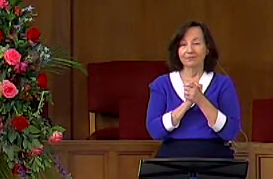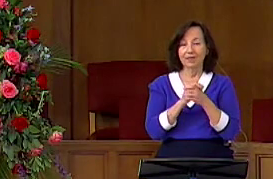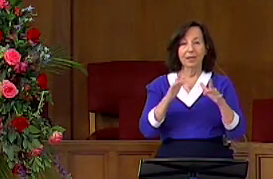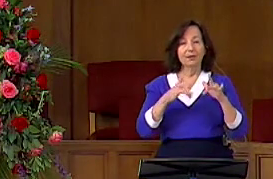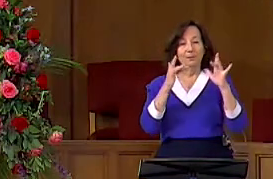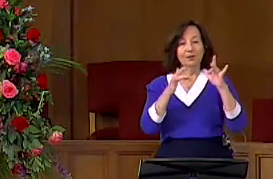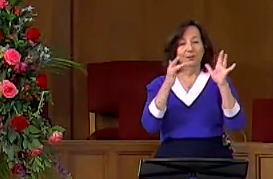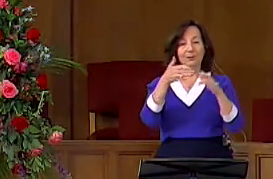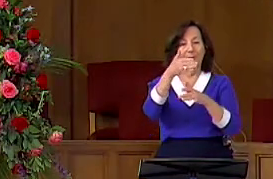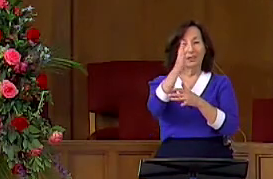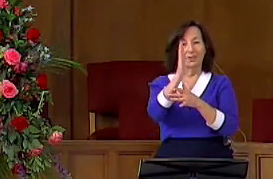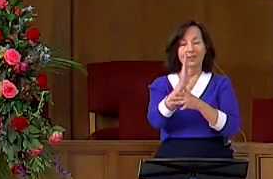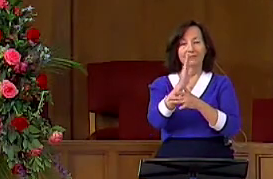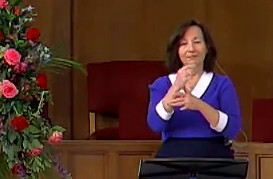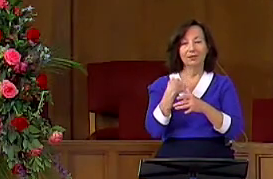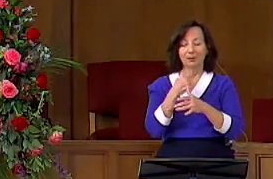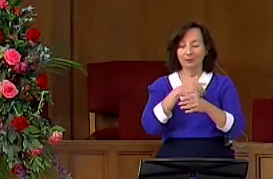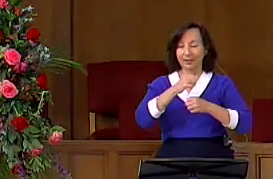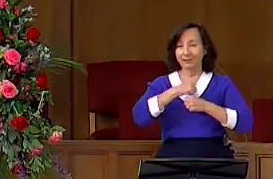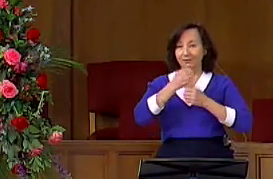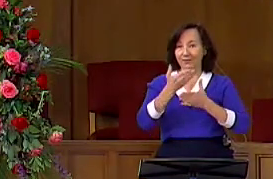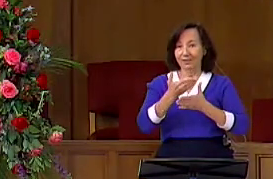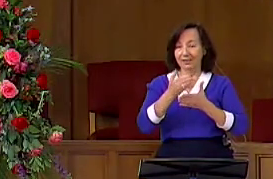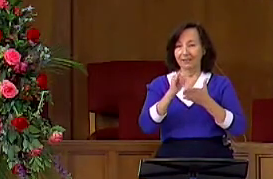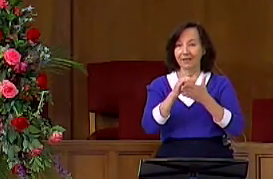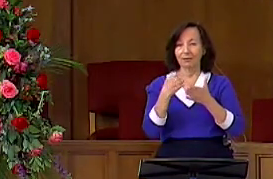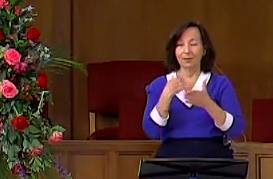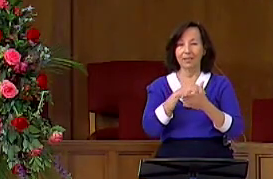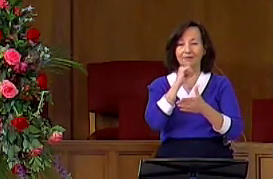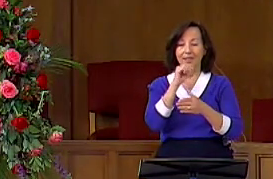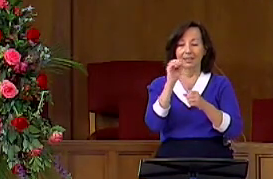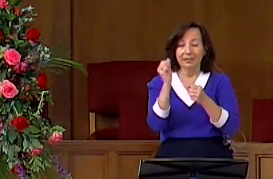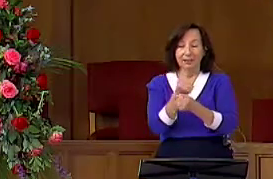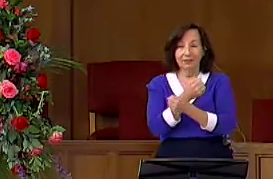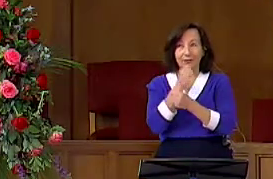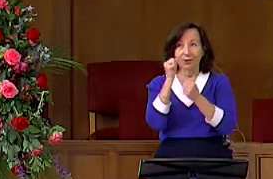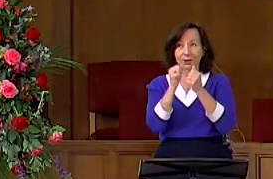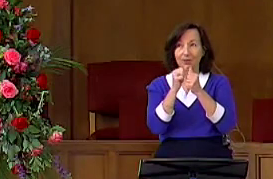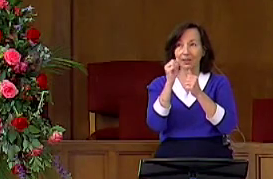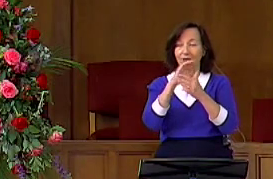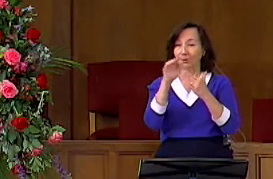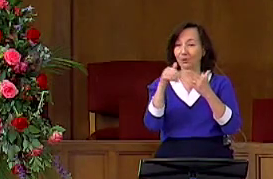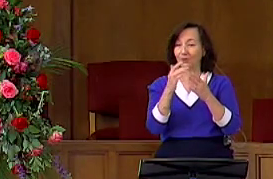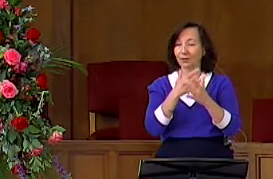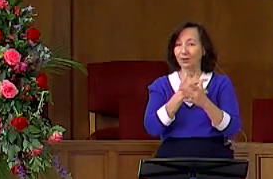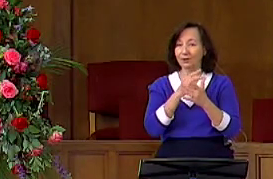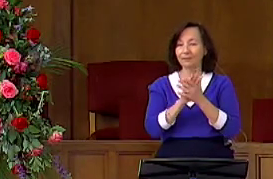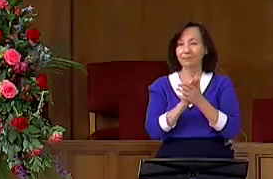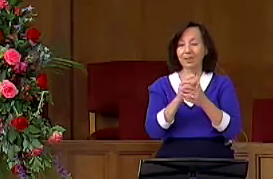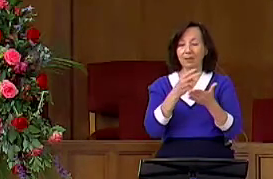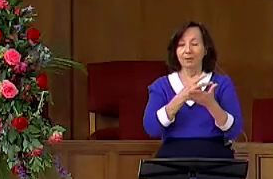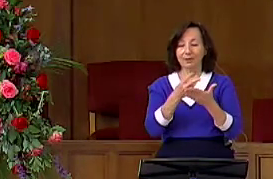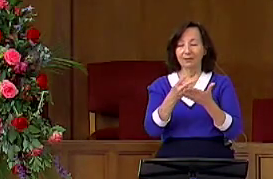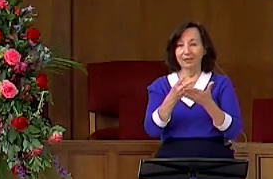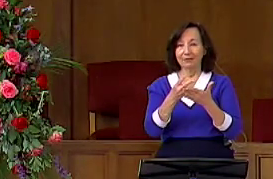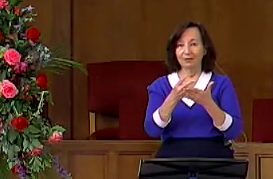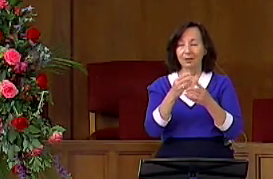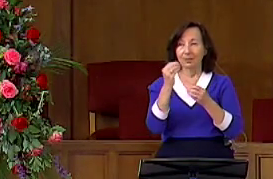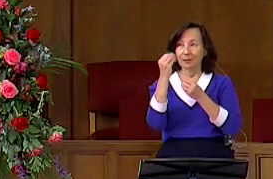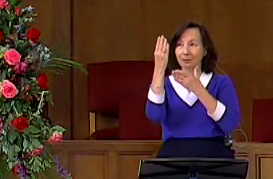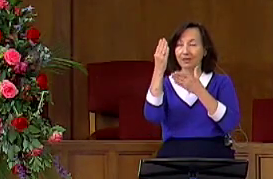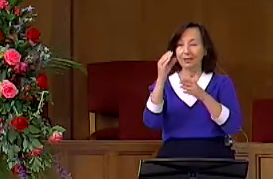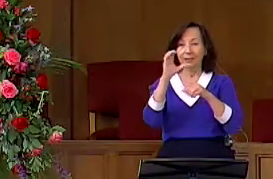Merciful God, we confess that we have not loved you with our whole heart. We have failed to be an obedient